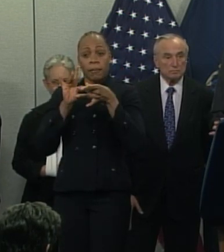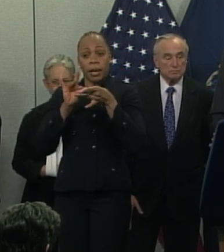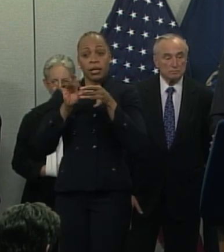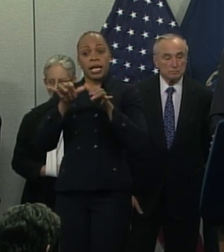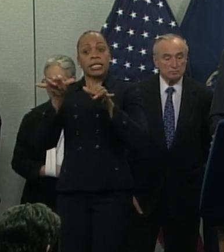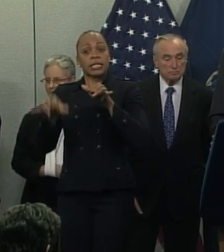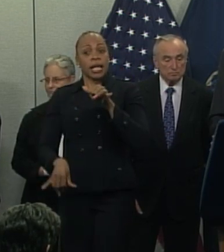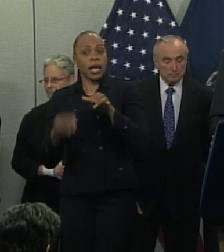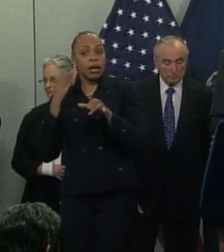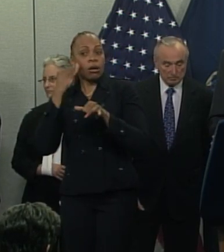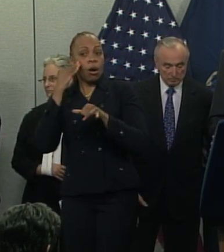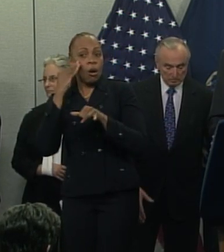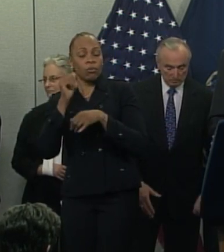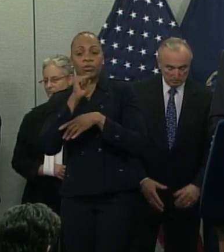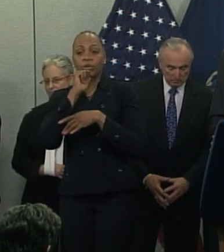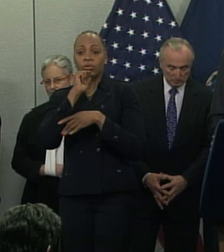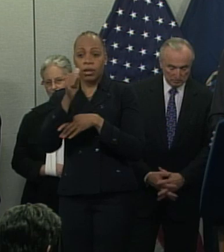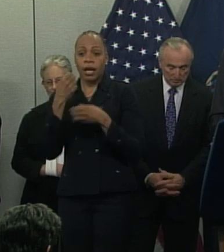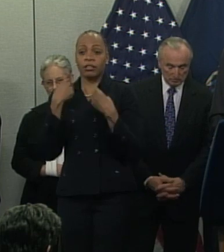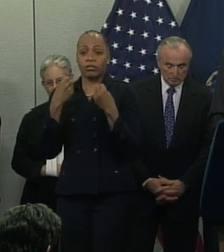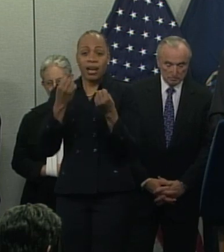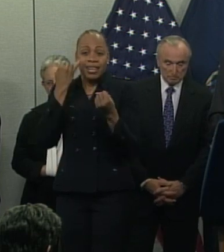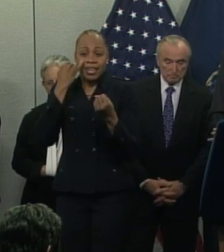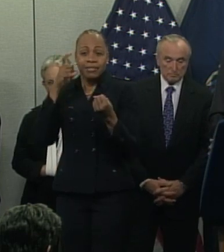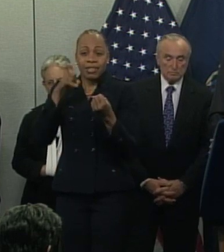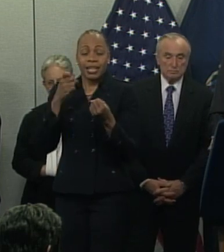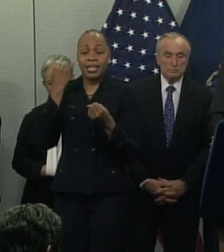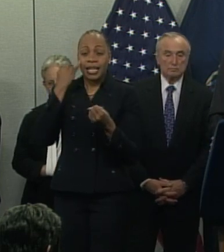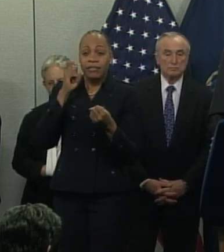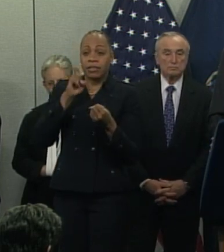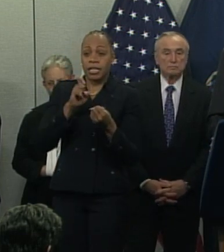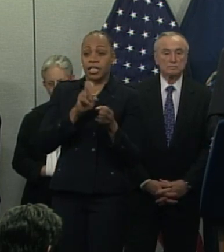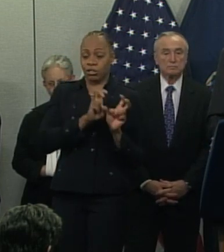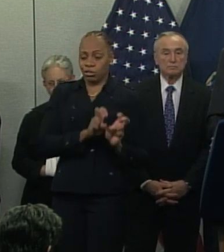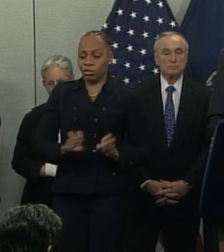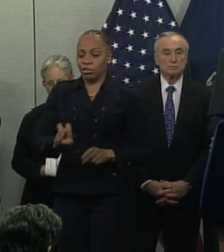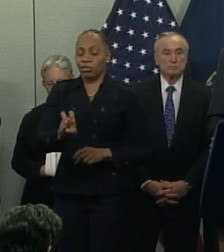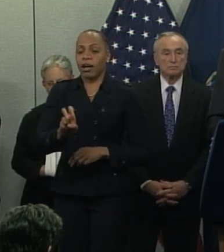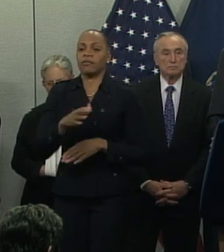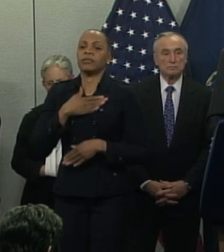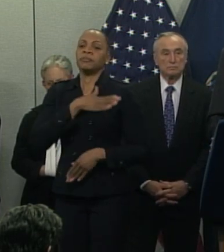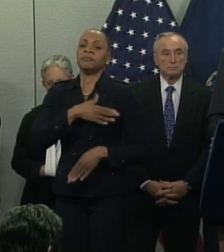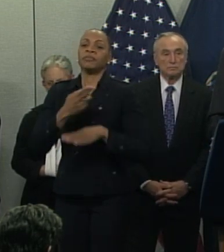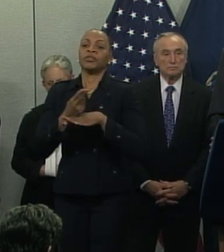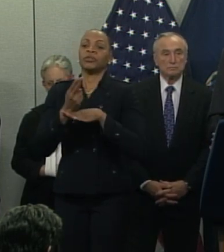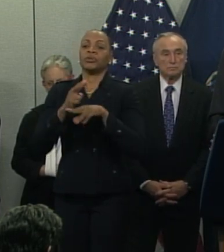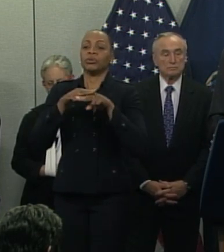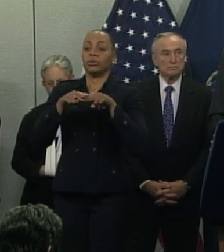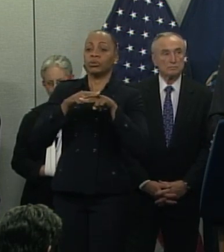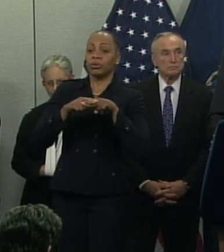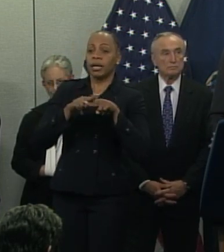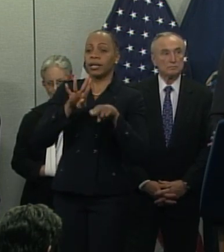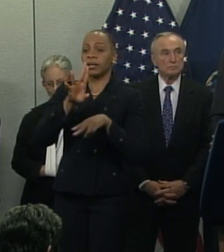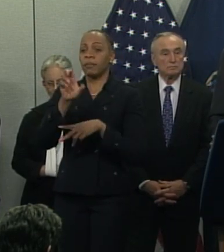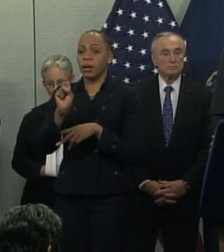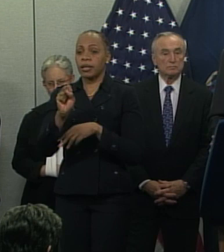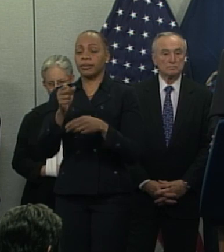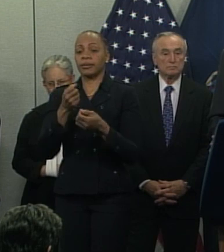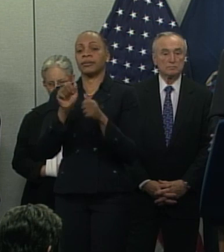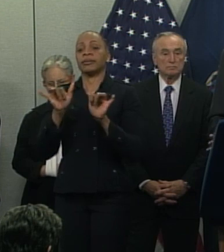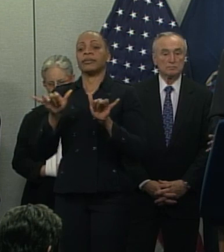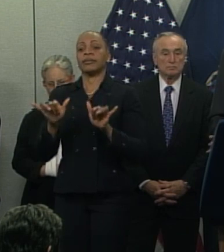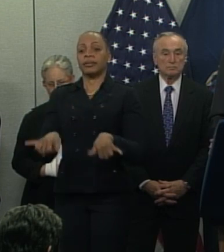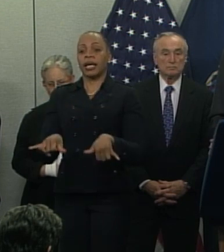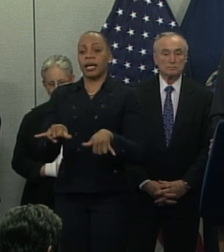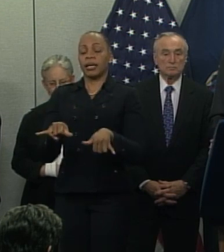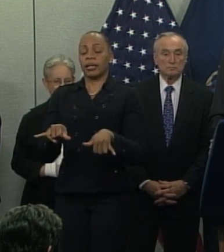Do not drive unless you absolutely need to drive. If you have to get somewhere, please use mass transit. Stay safe. Give us the